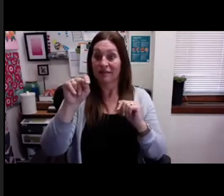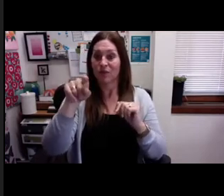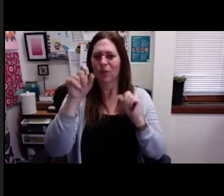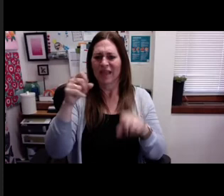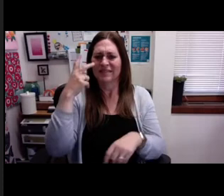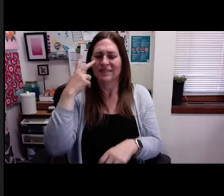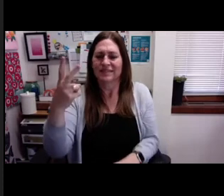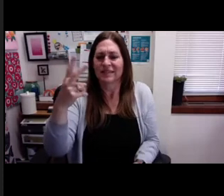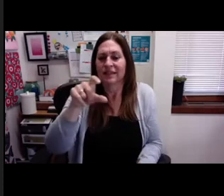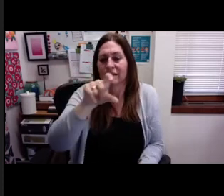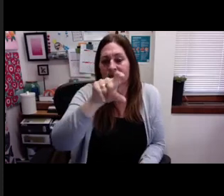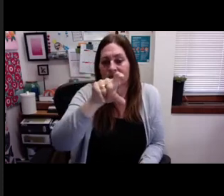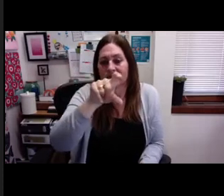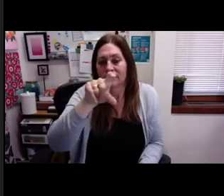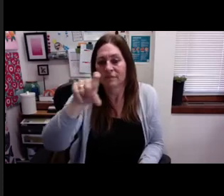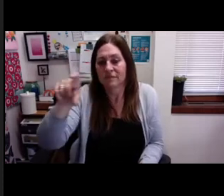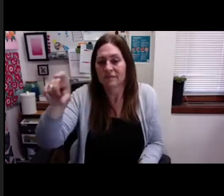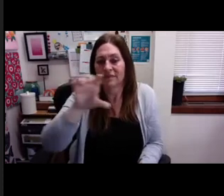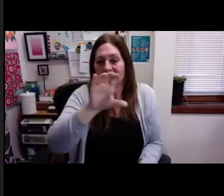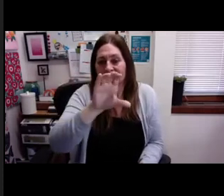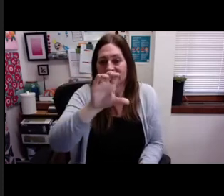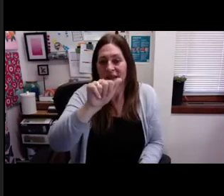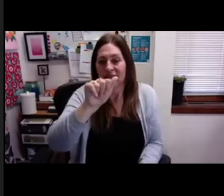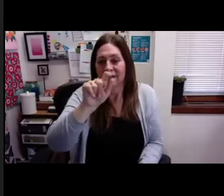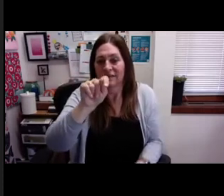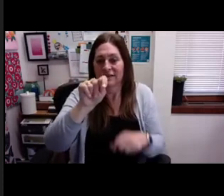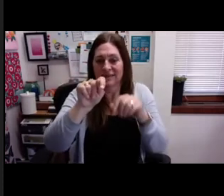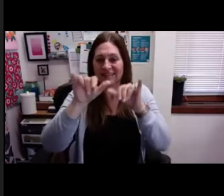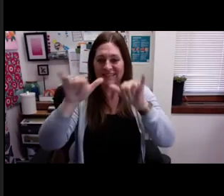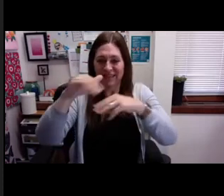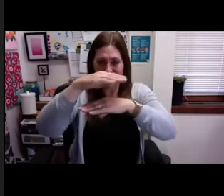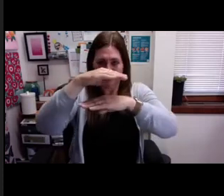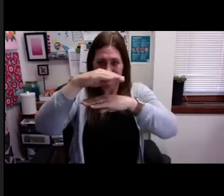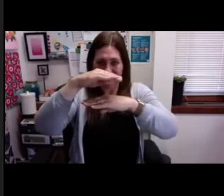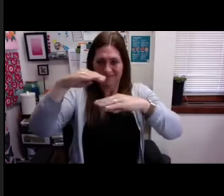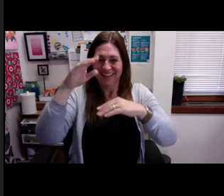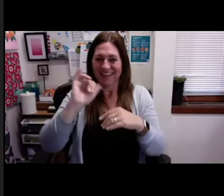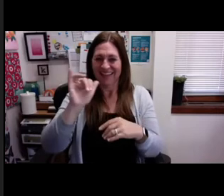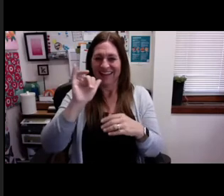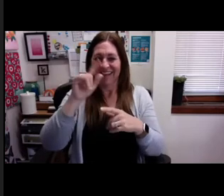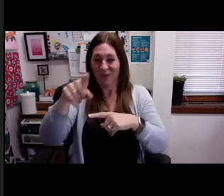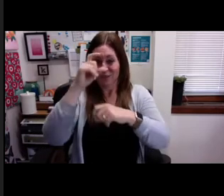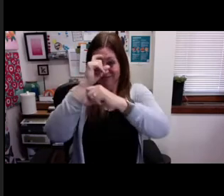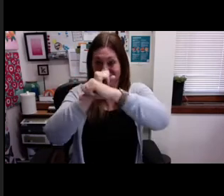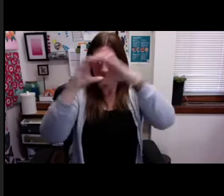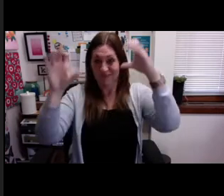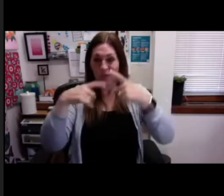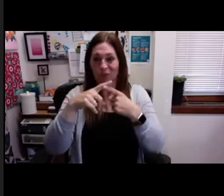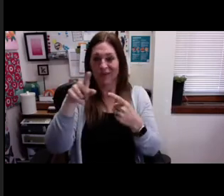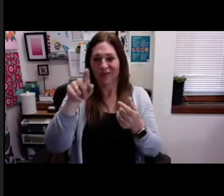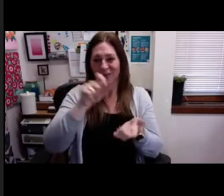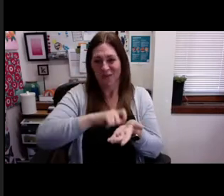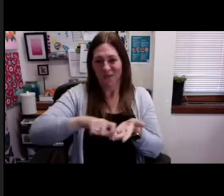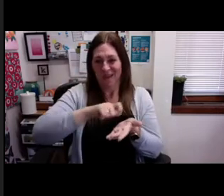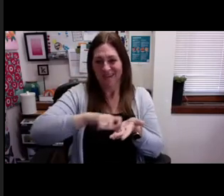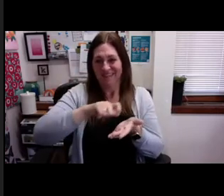If I finger spelled cat, you can see the movement of the finger spelling. It stays on the same level,